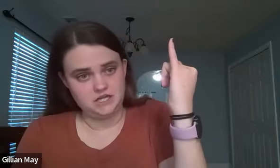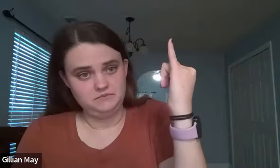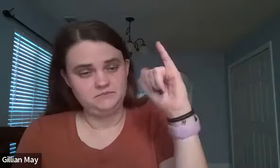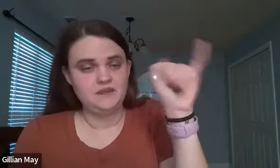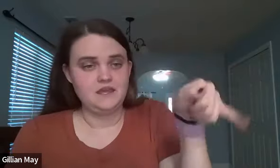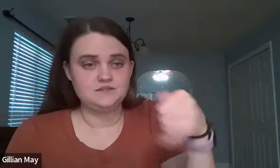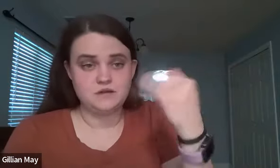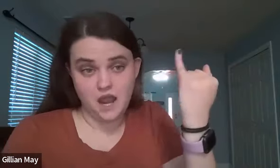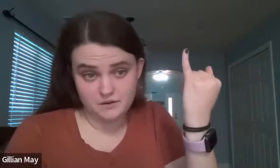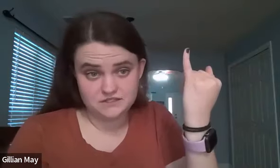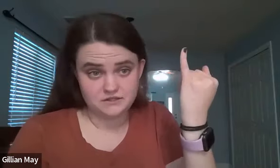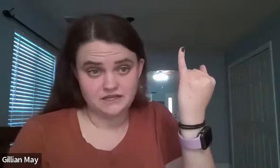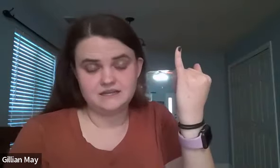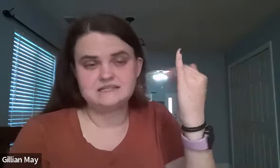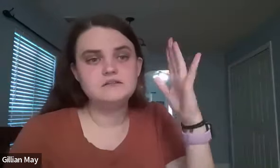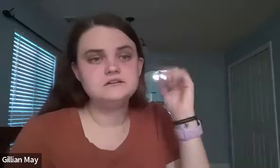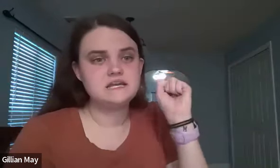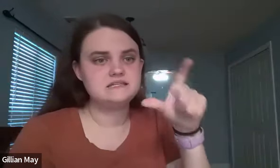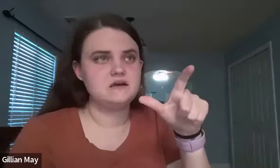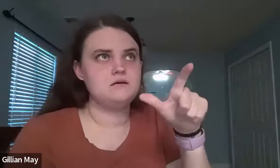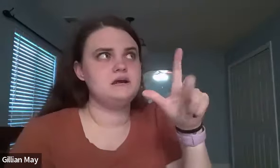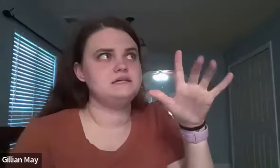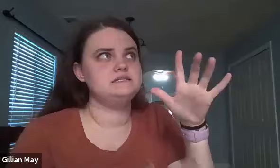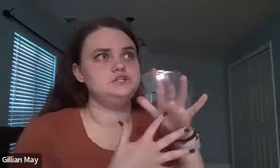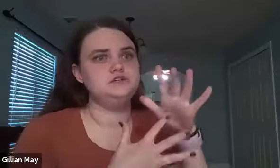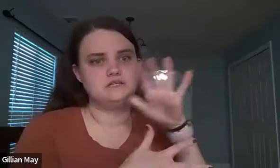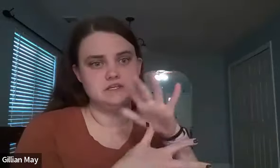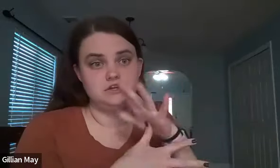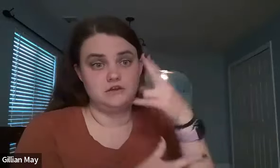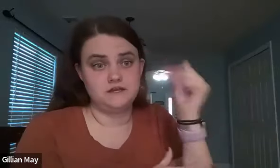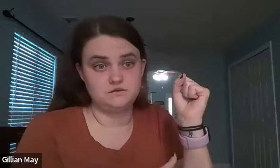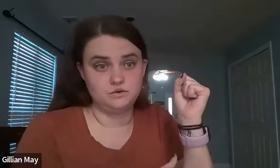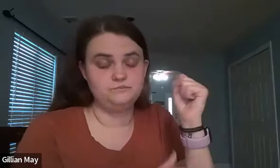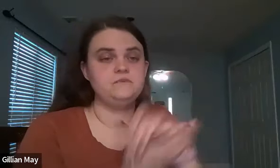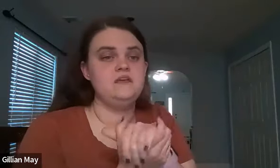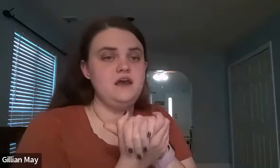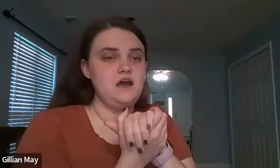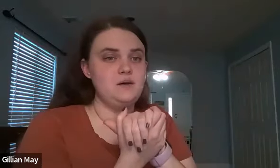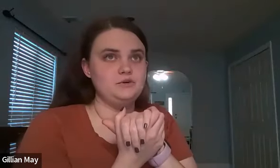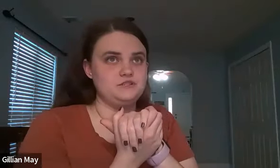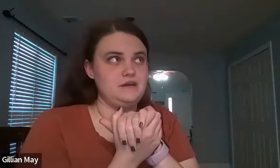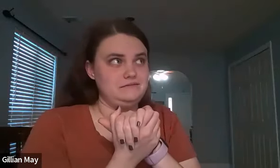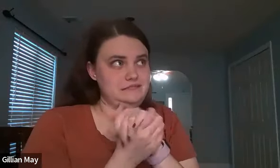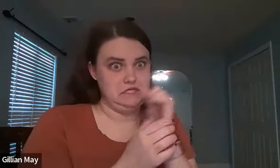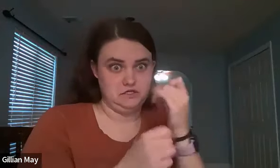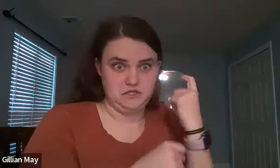shape is when I was learning it, because I learned ASL my junior and senior year of high school, which was about 10 years ago.